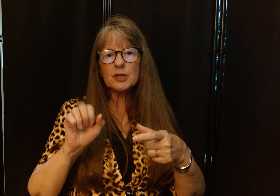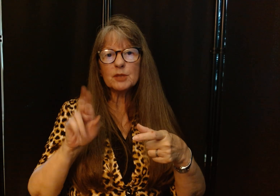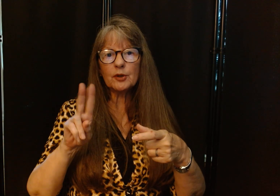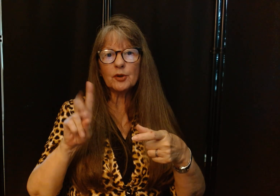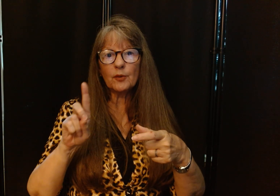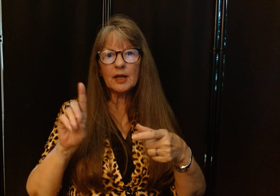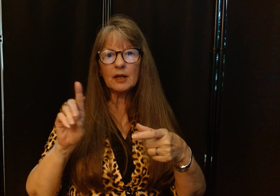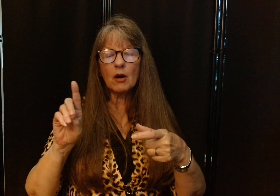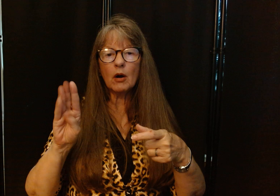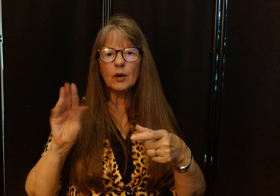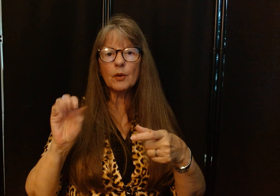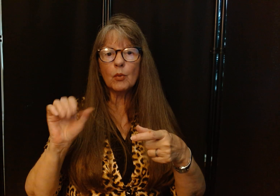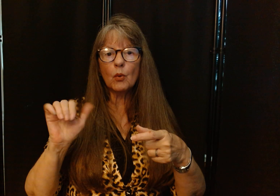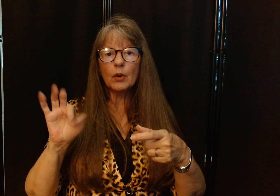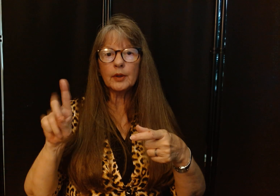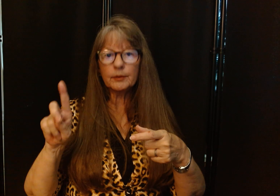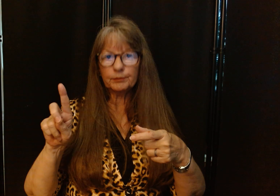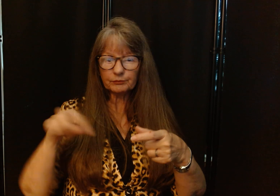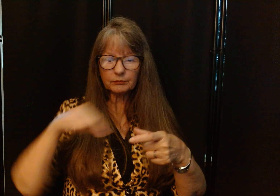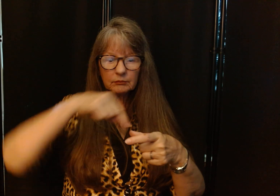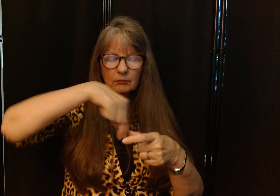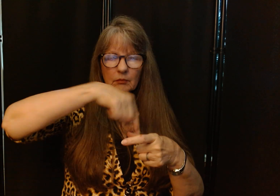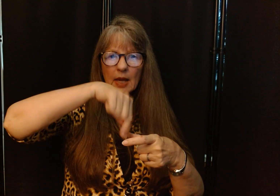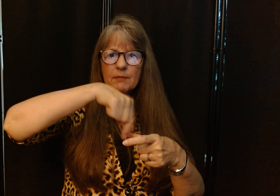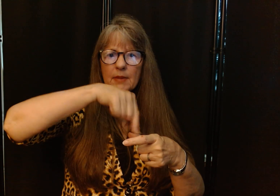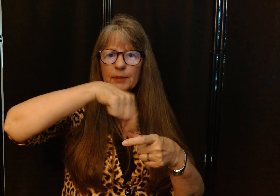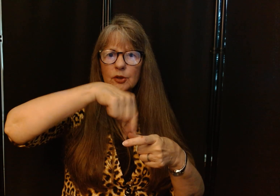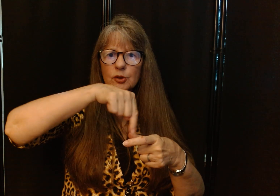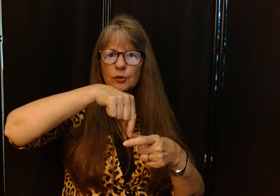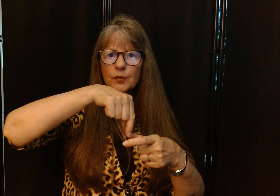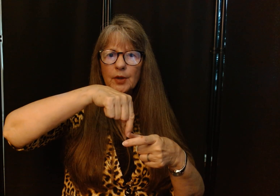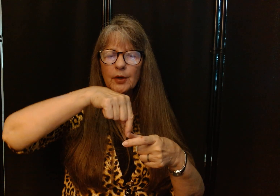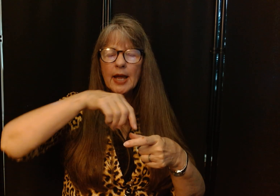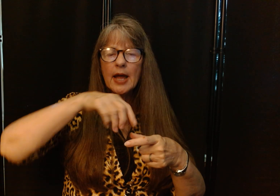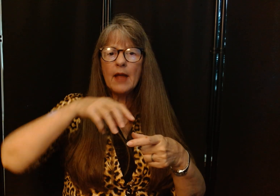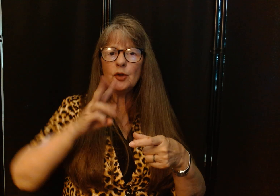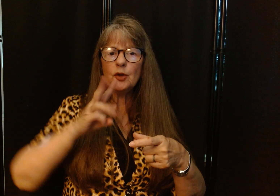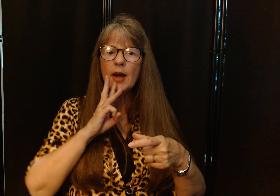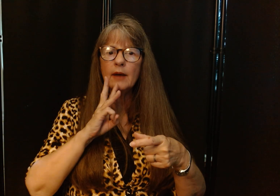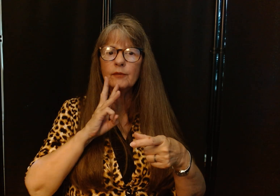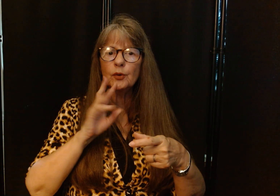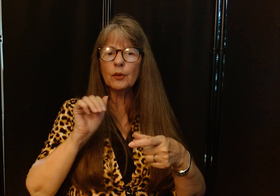misspelled it already, cardboard, and put it in a circle there, and then you have your